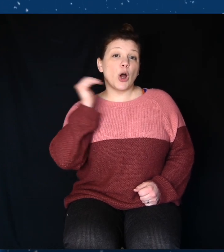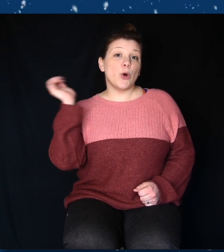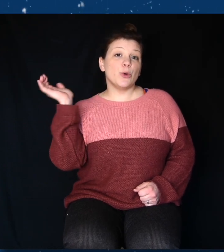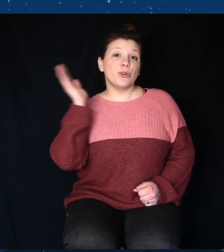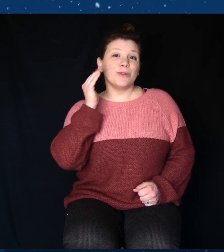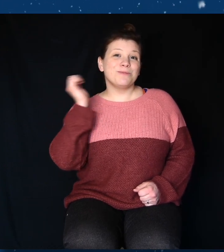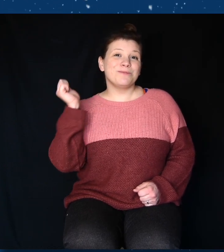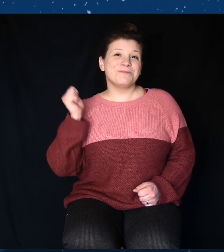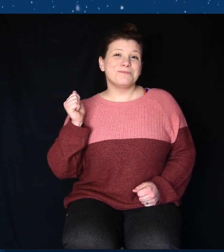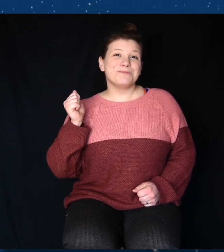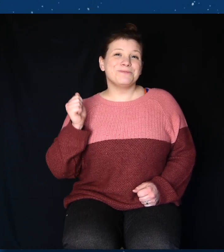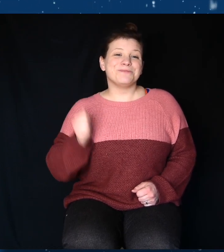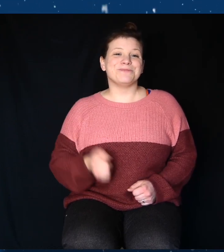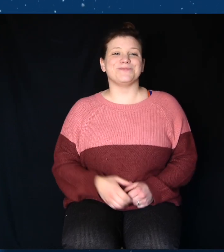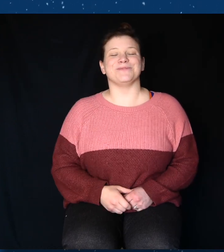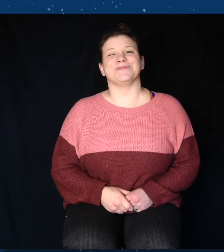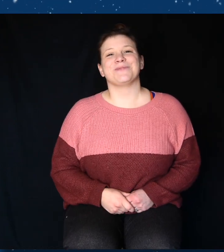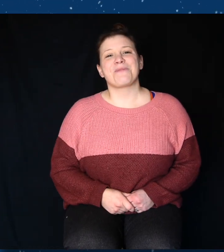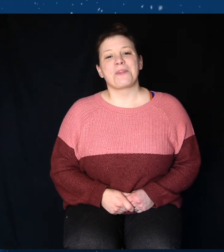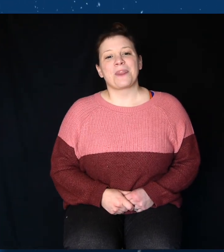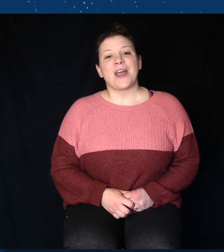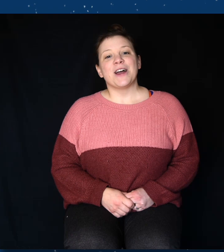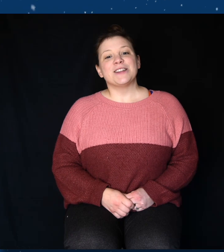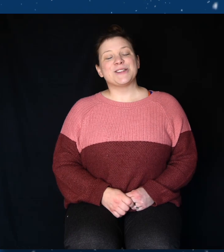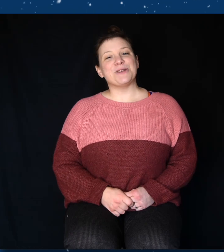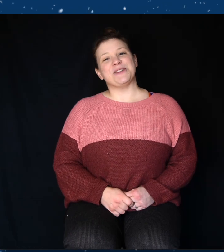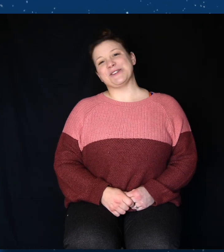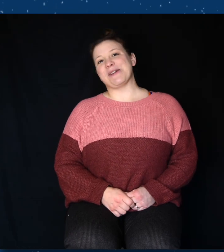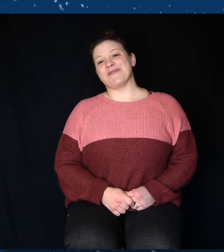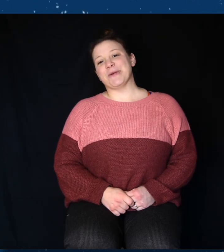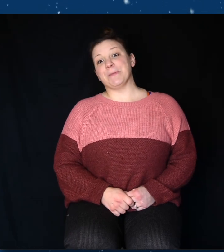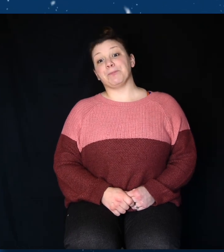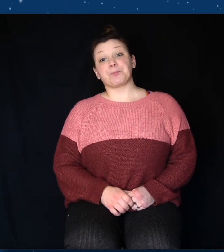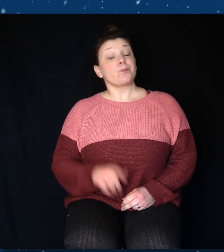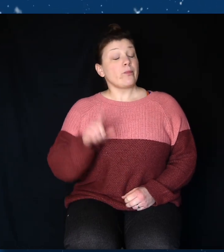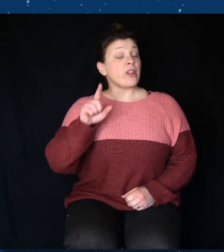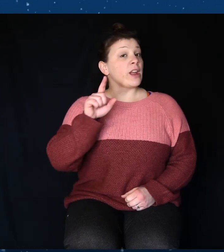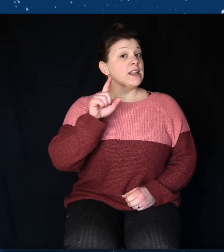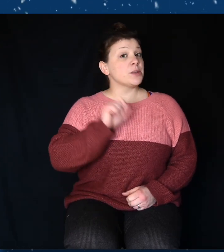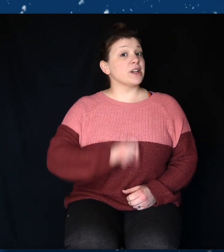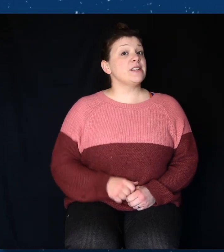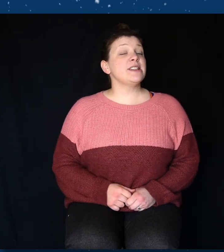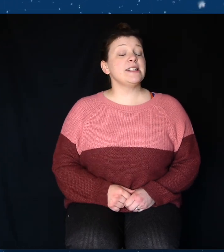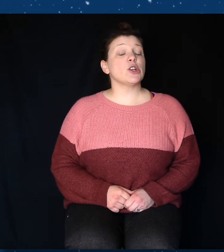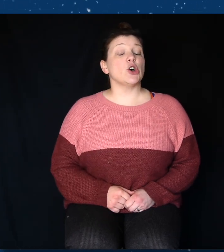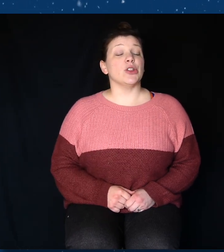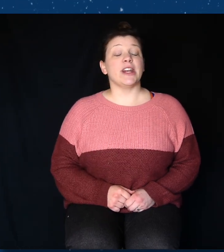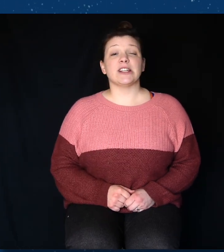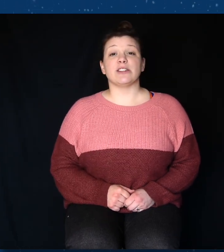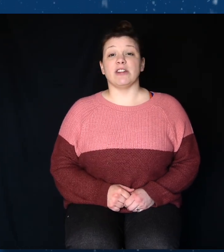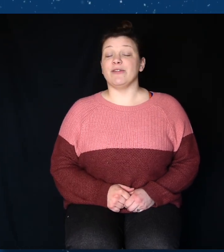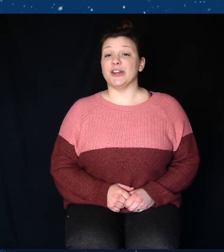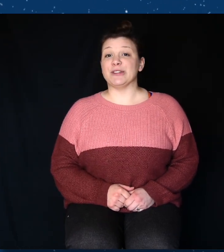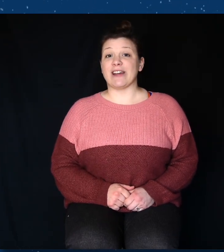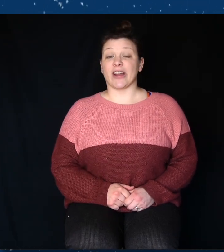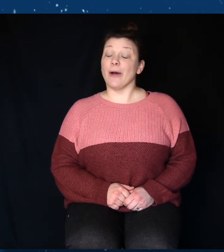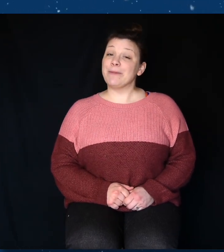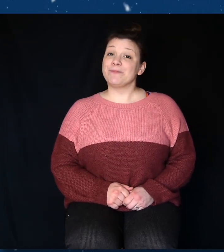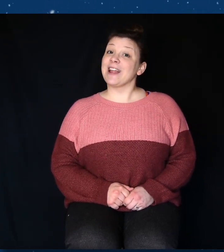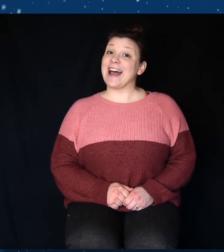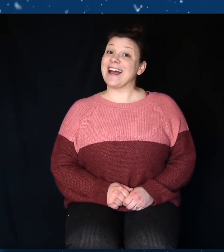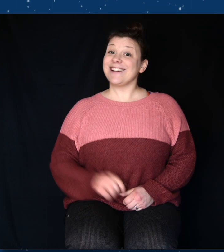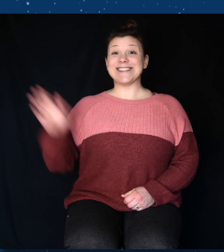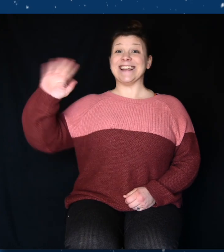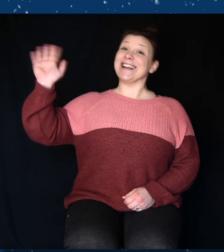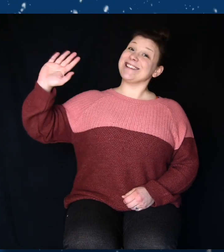Super job, everyone. There's some activities on the next screen for you to have a go